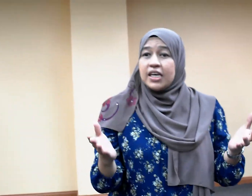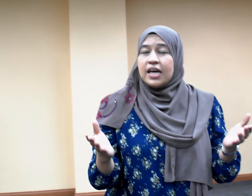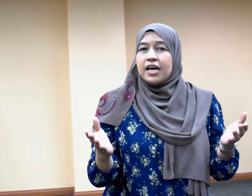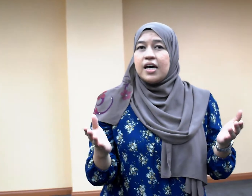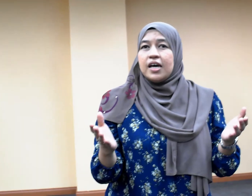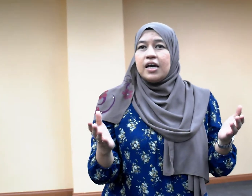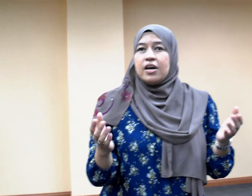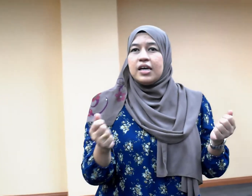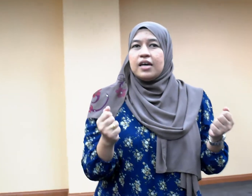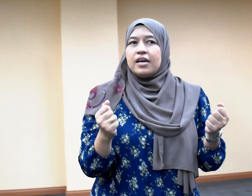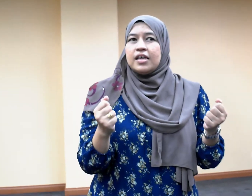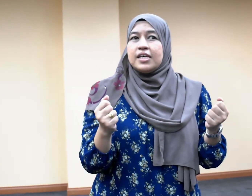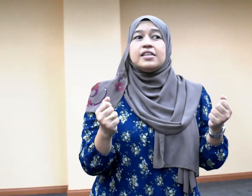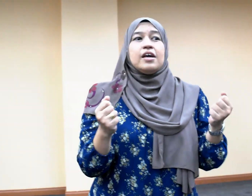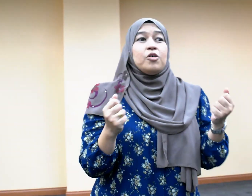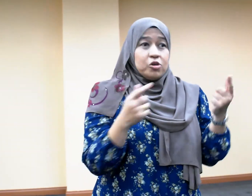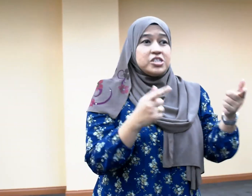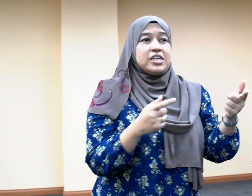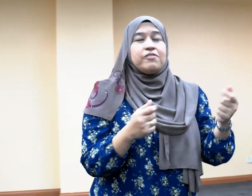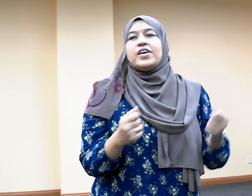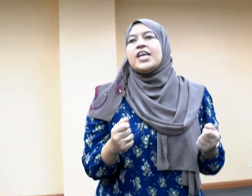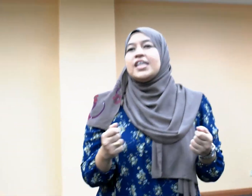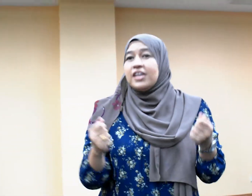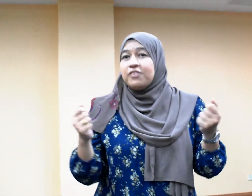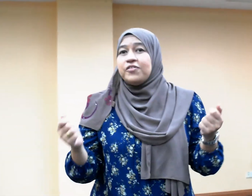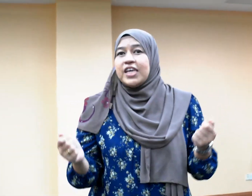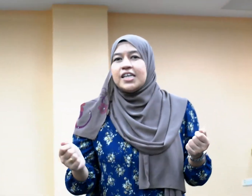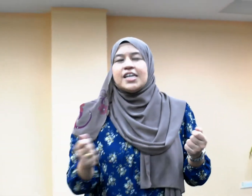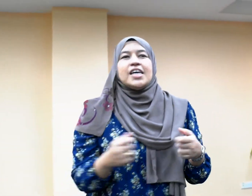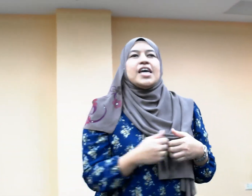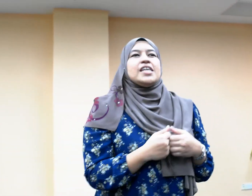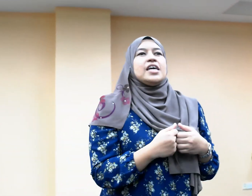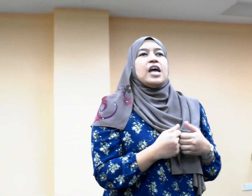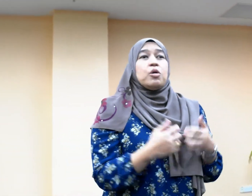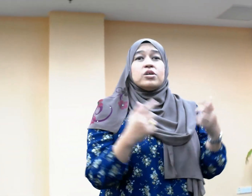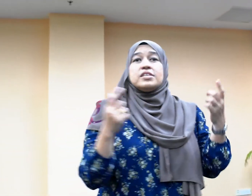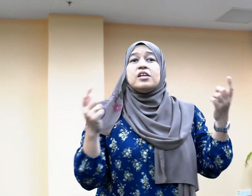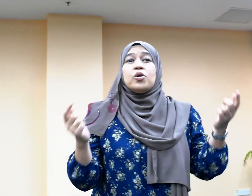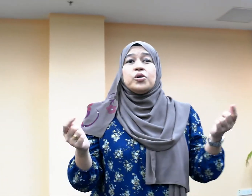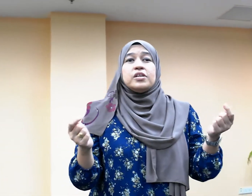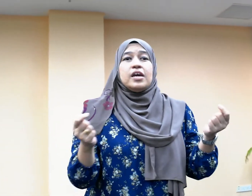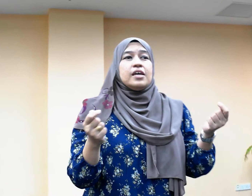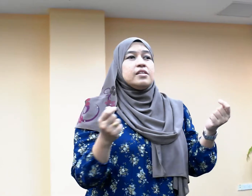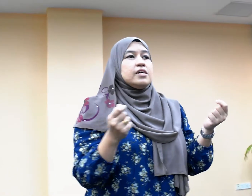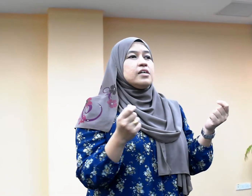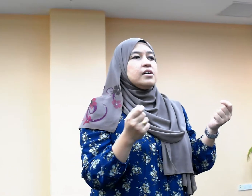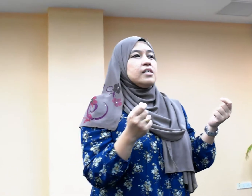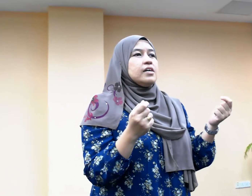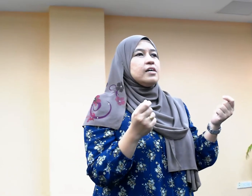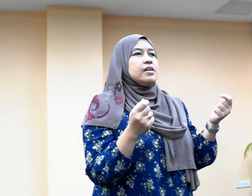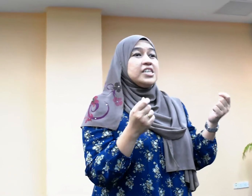on shift in the evening And then I was alone at the interim And